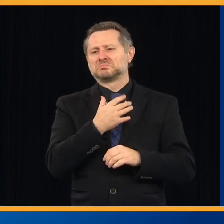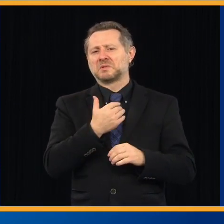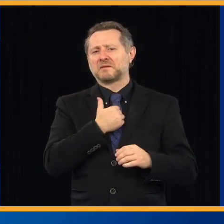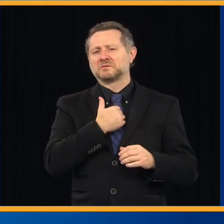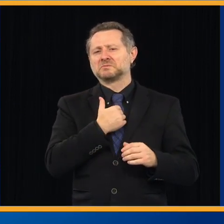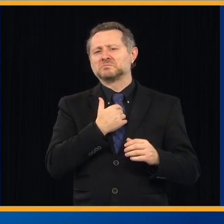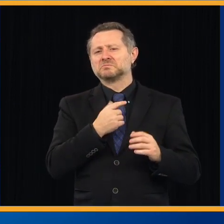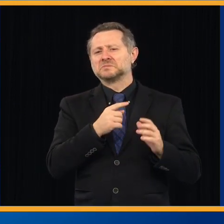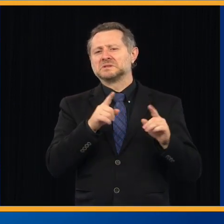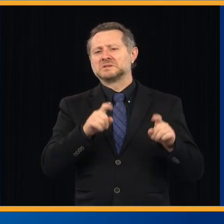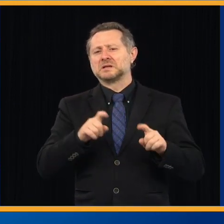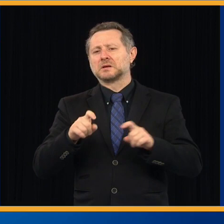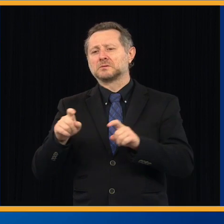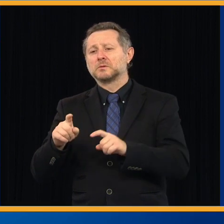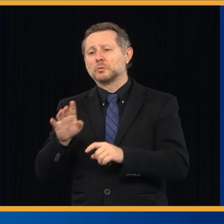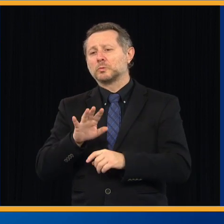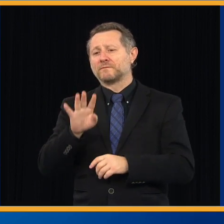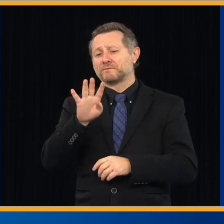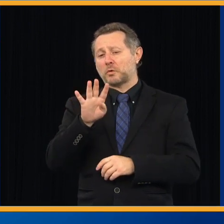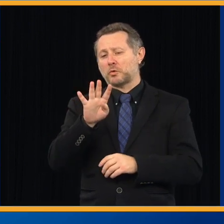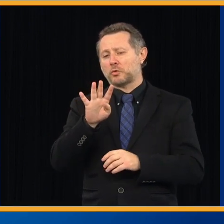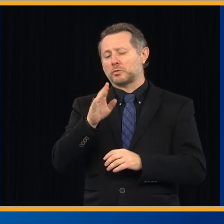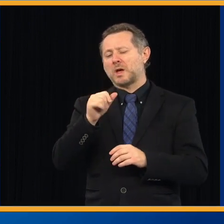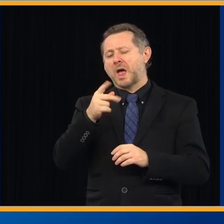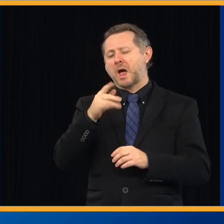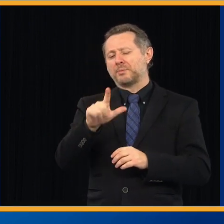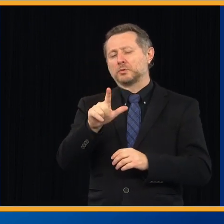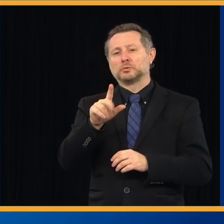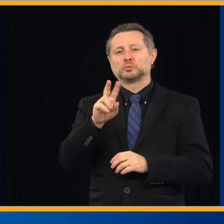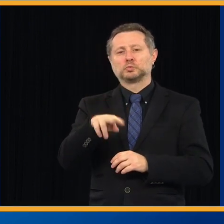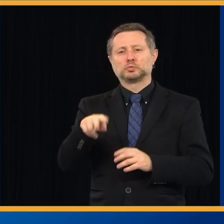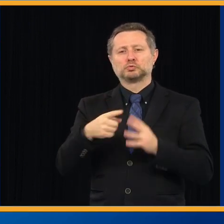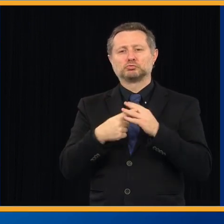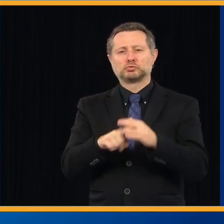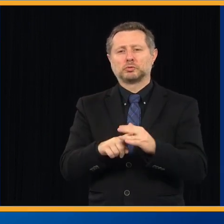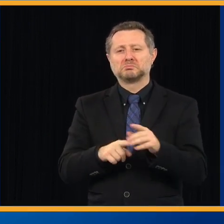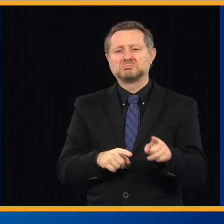22nd, we had 2,900 people surveyed at that time. We had about a